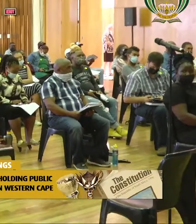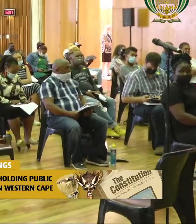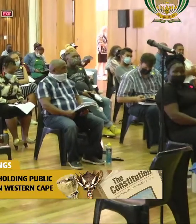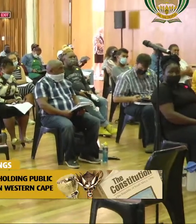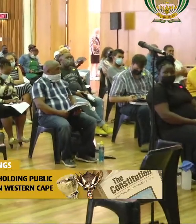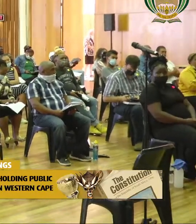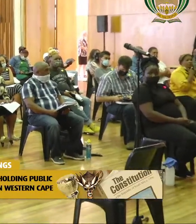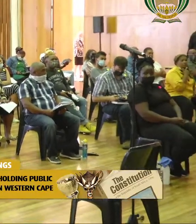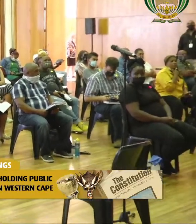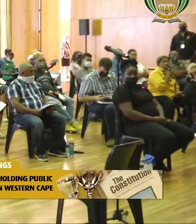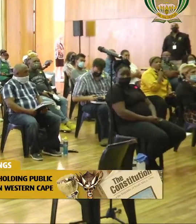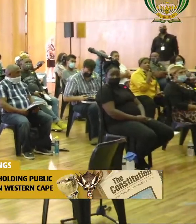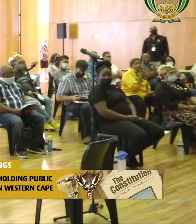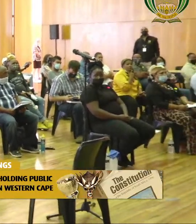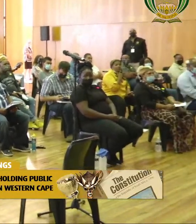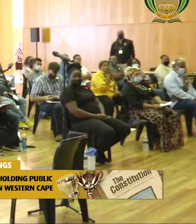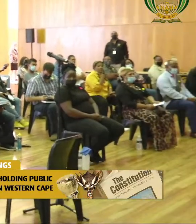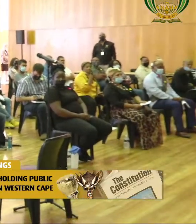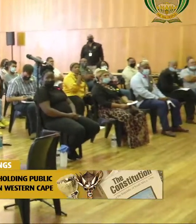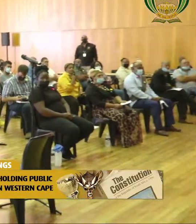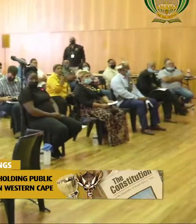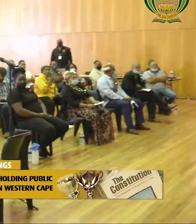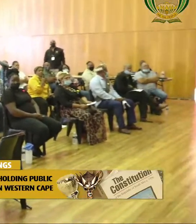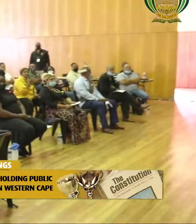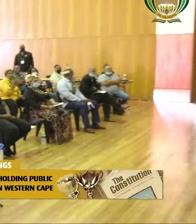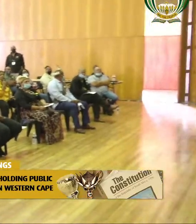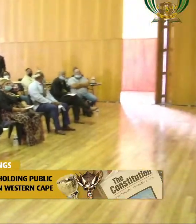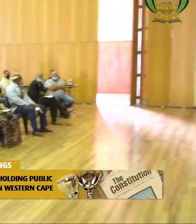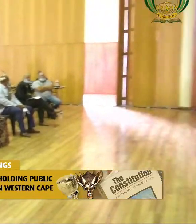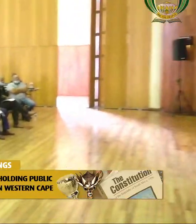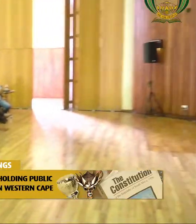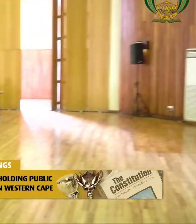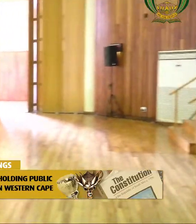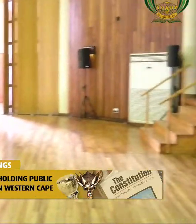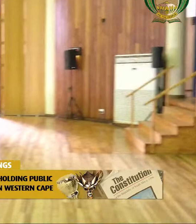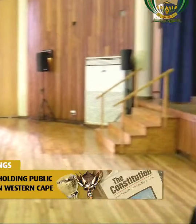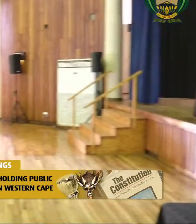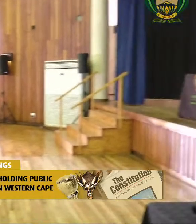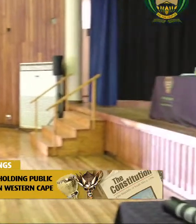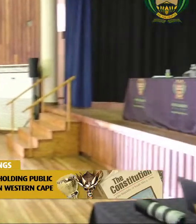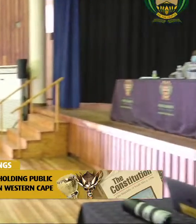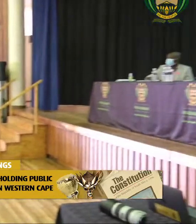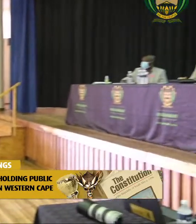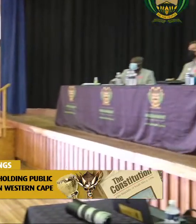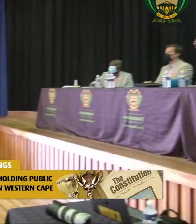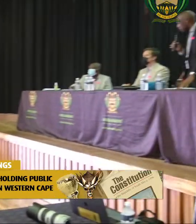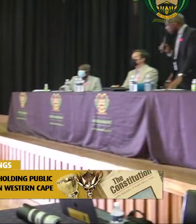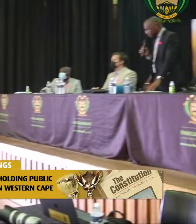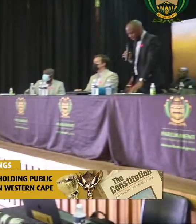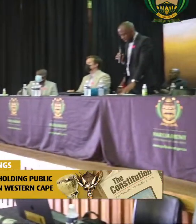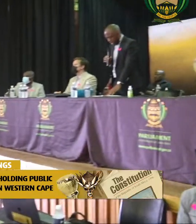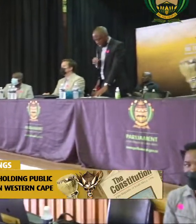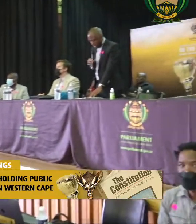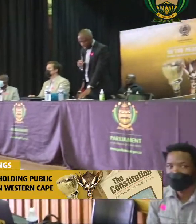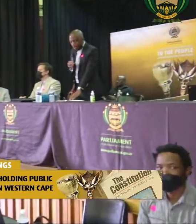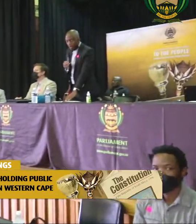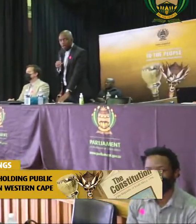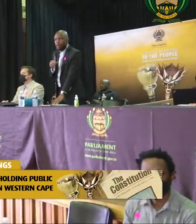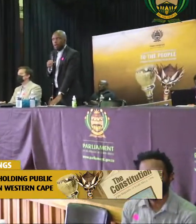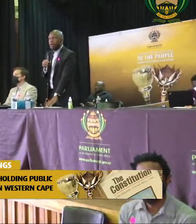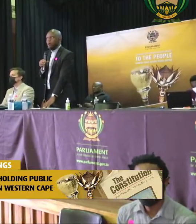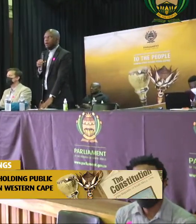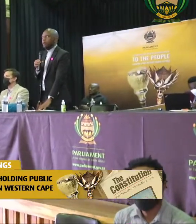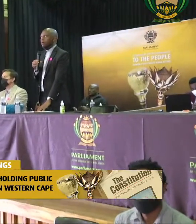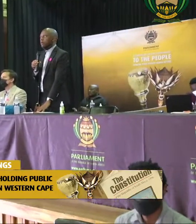If the other senior leadership will be advised by Mr. Matonzi. Bendaziswe